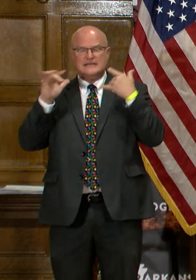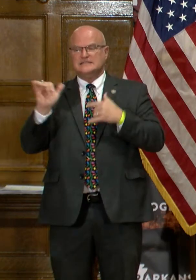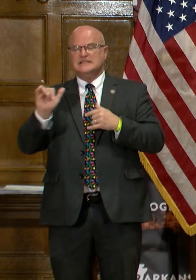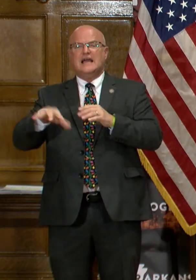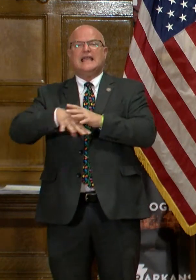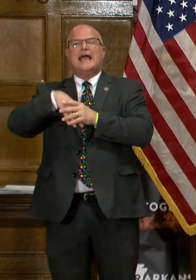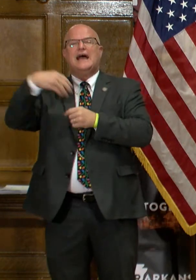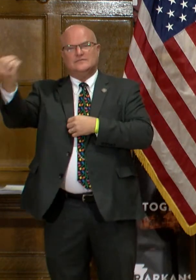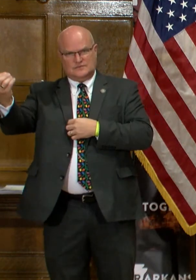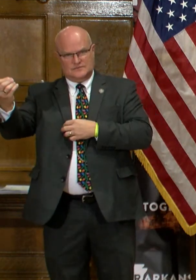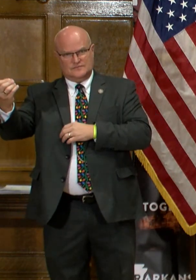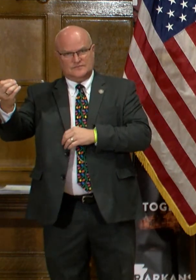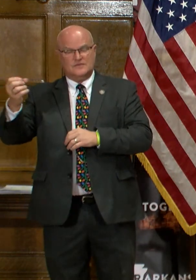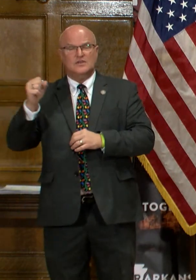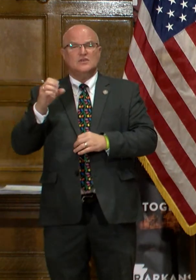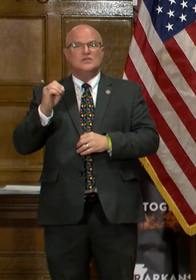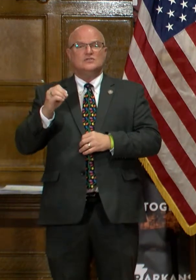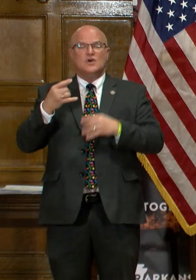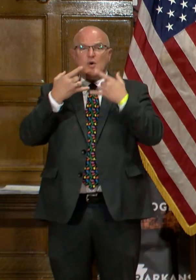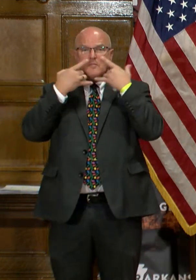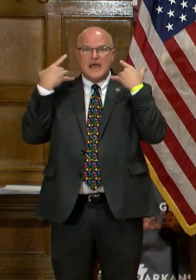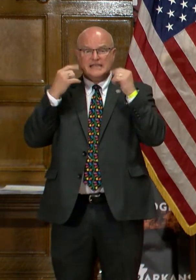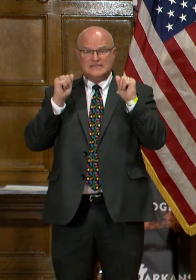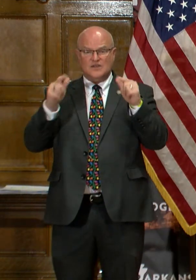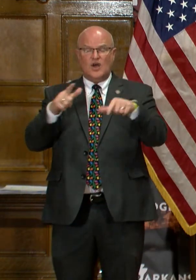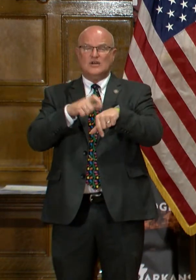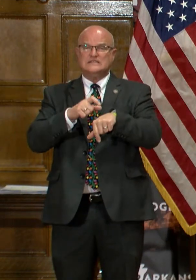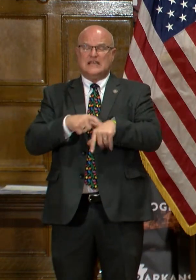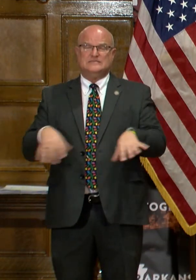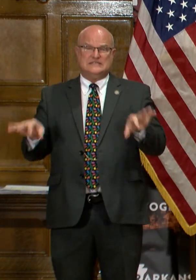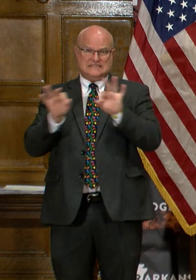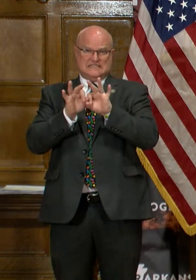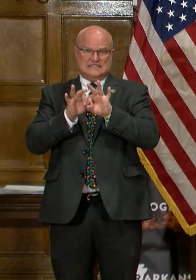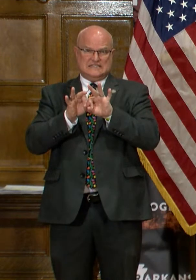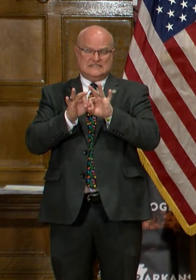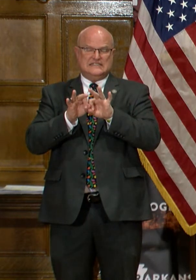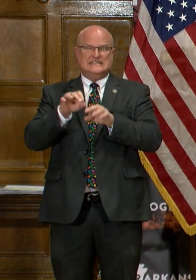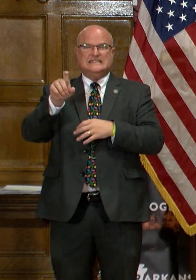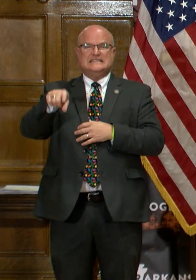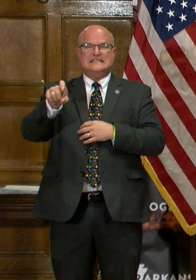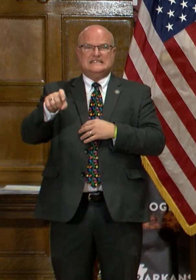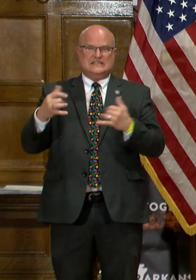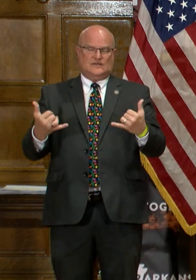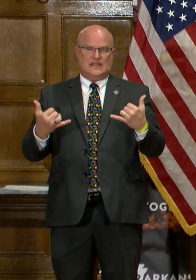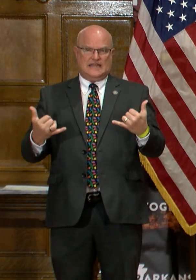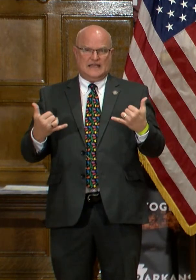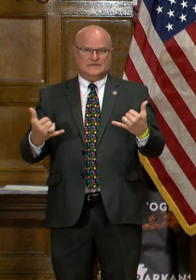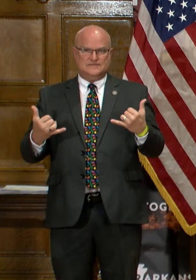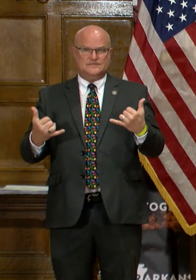out in the public. So masking at all times is essentially what is necessary at this point.